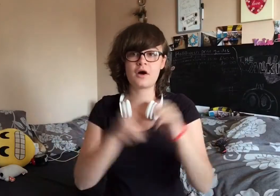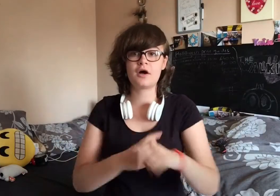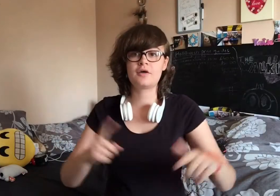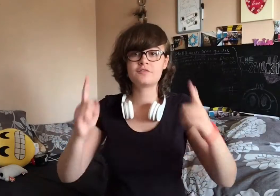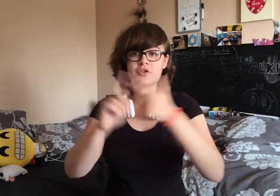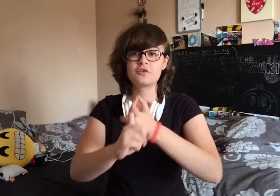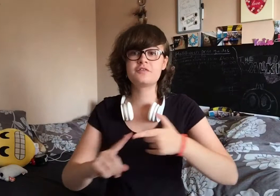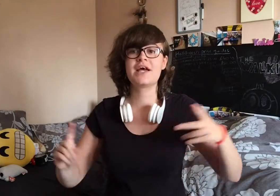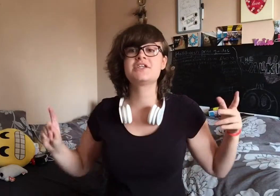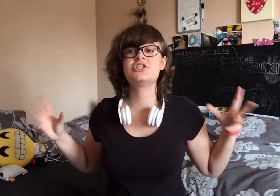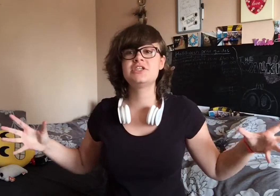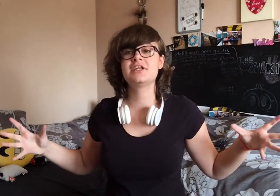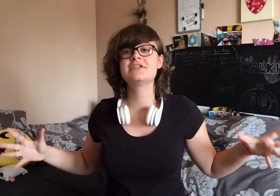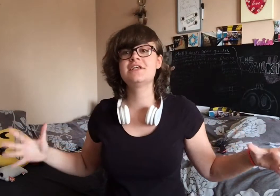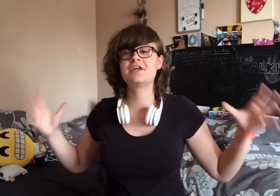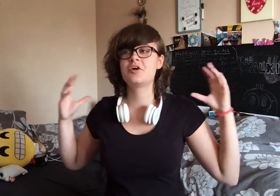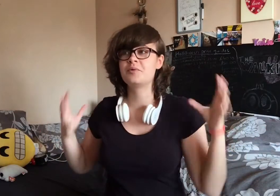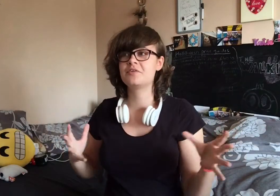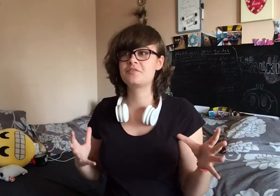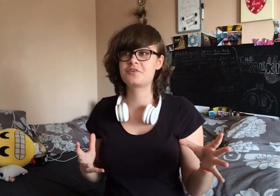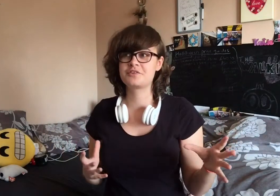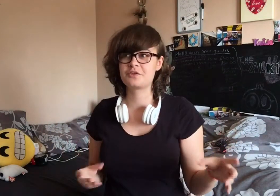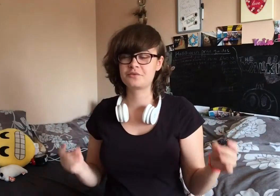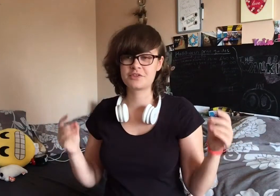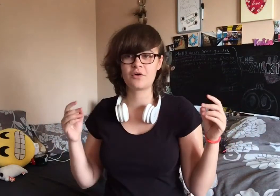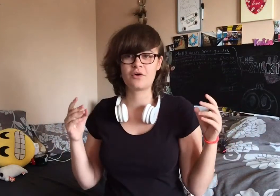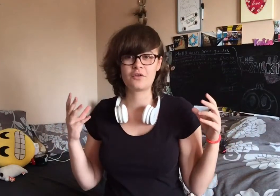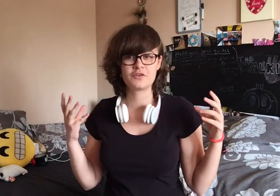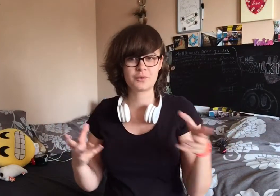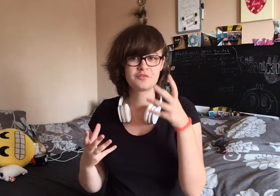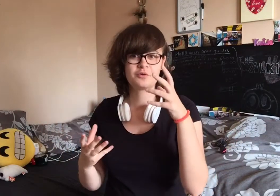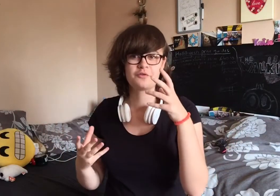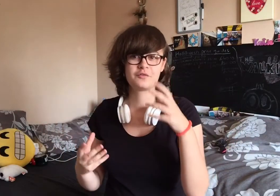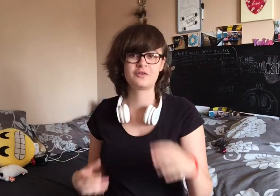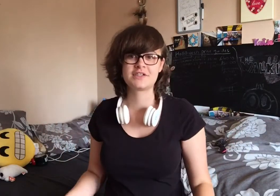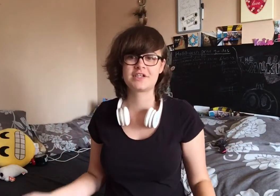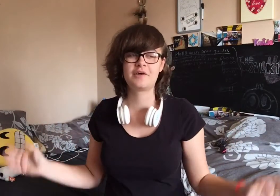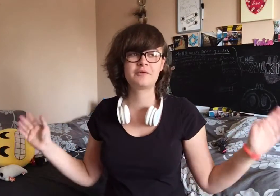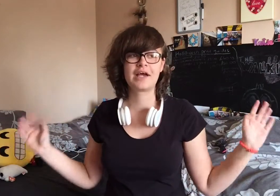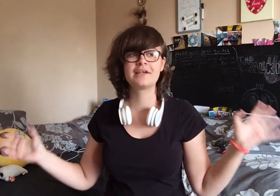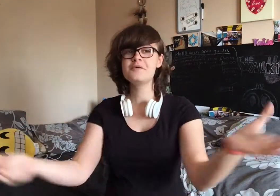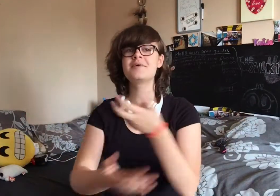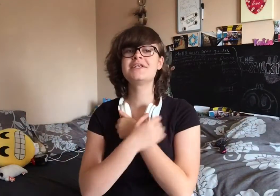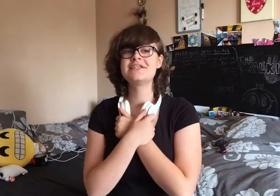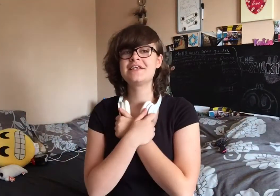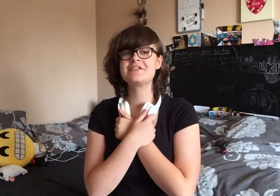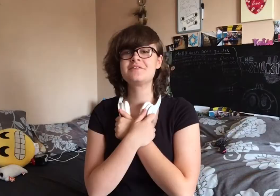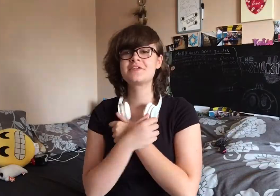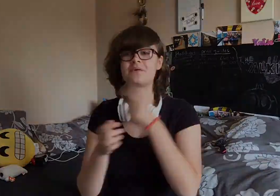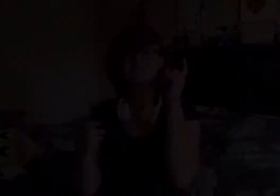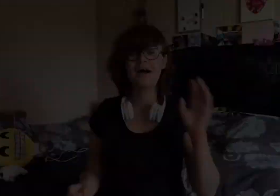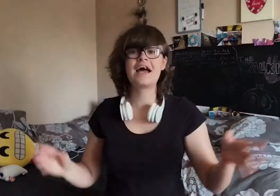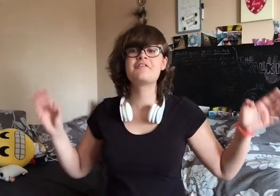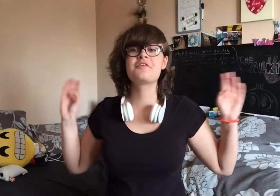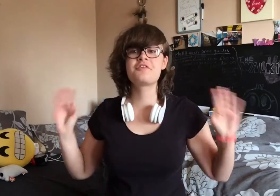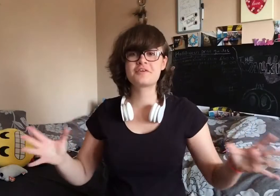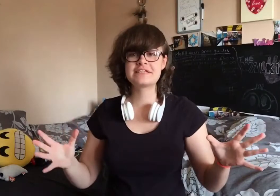art and photography as a GCSE, and I'm waiting for the results on the 24th of August. I will get all my GCSE results. I have 3